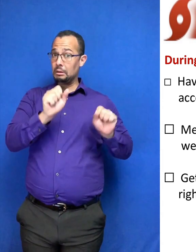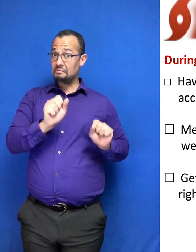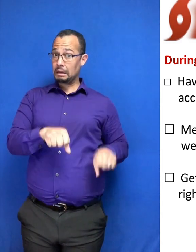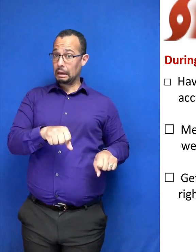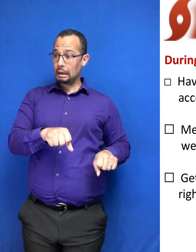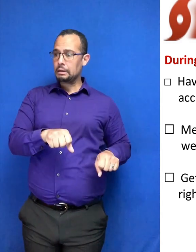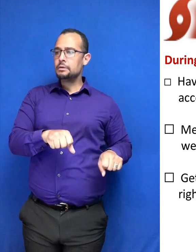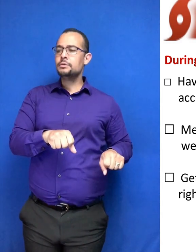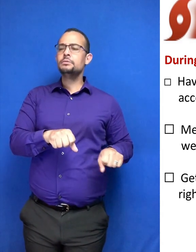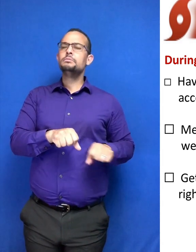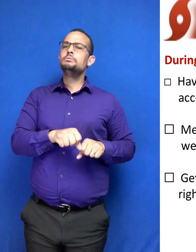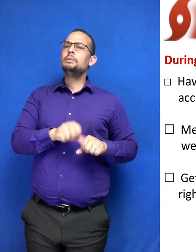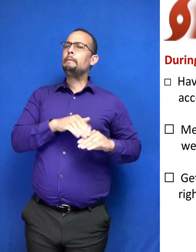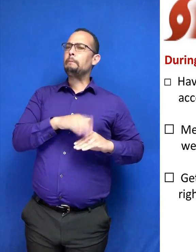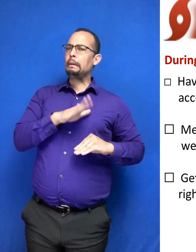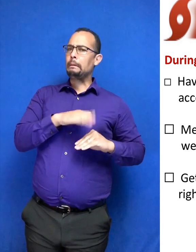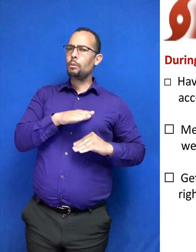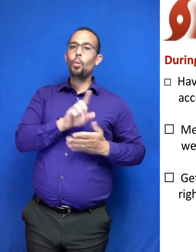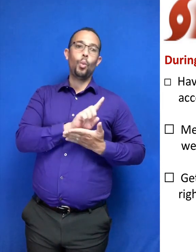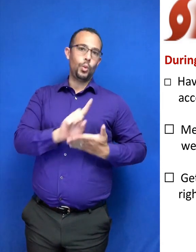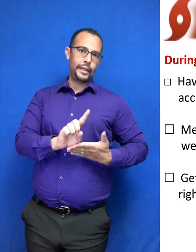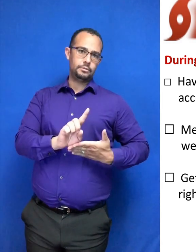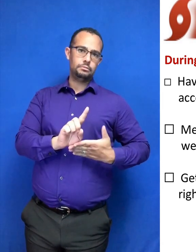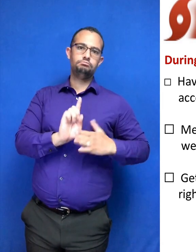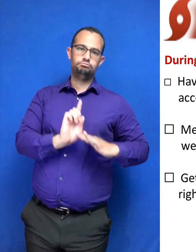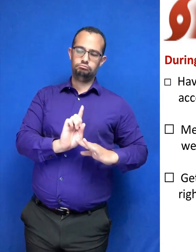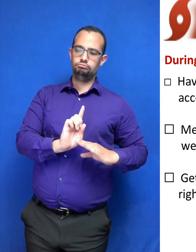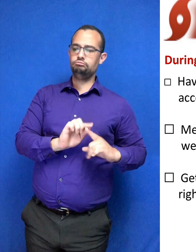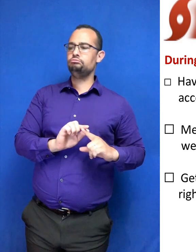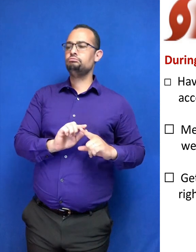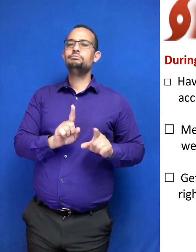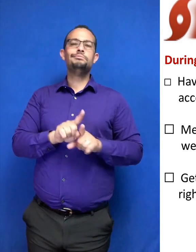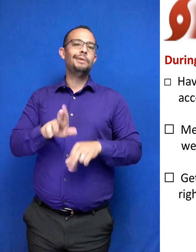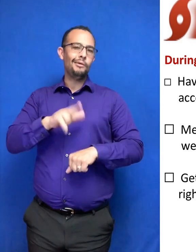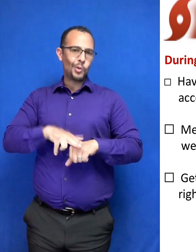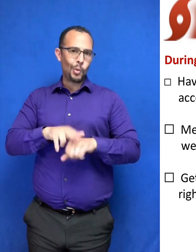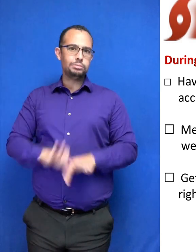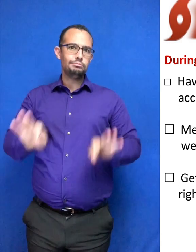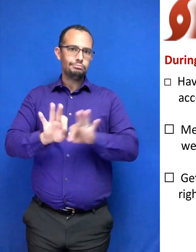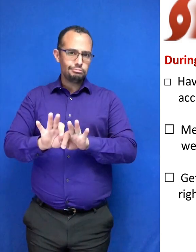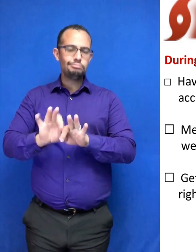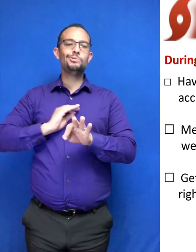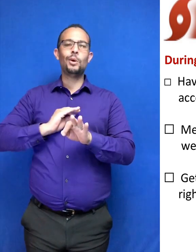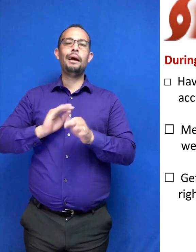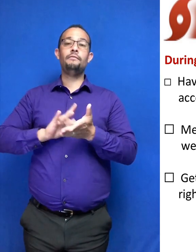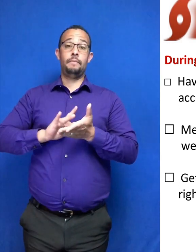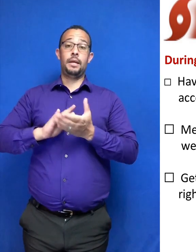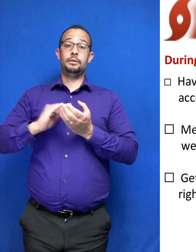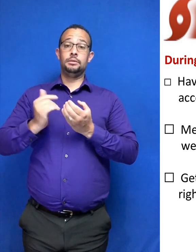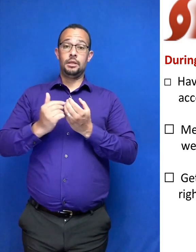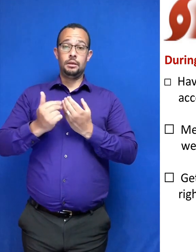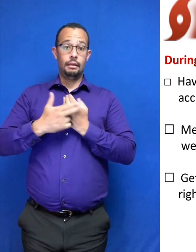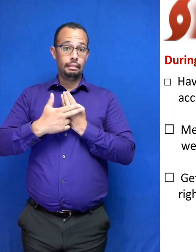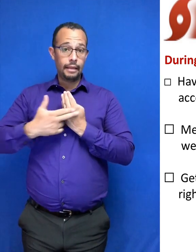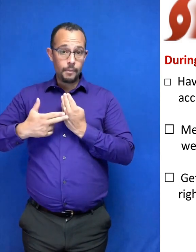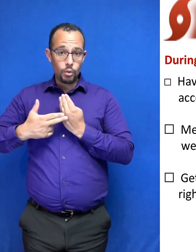minimum of 1 week's worth. If it's possible to pack with more than that, great. Make sure, of course, your medicines are labeled